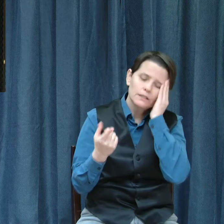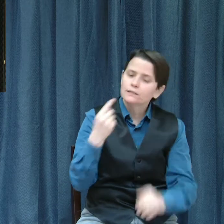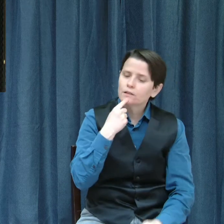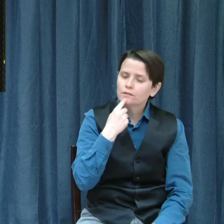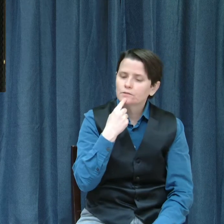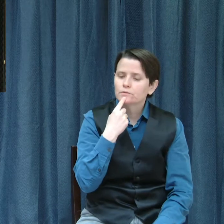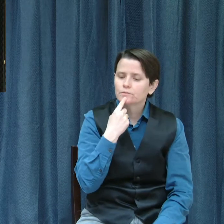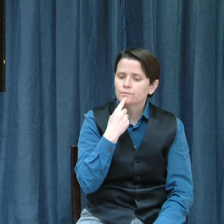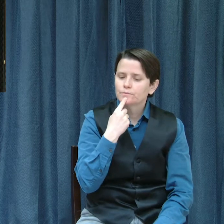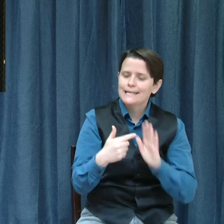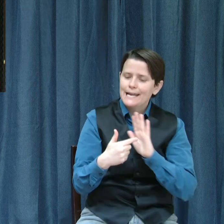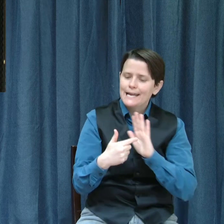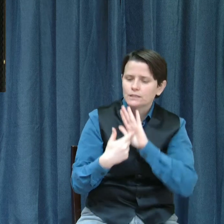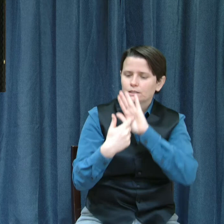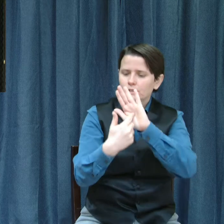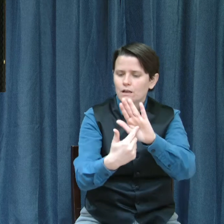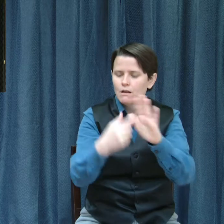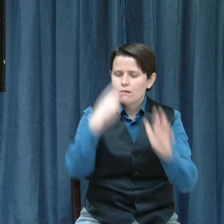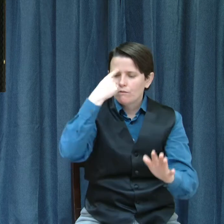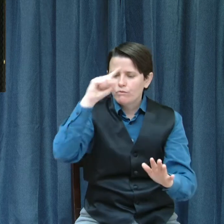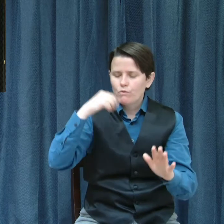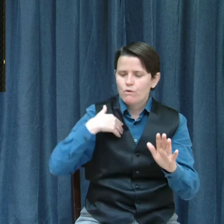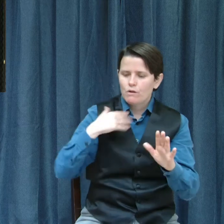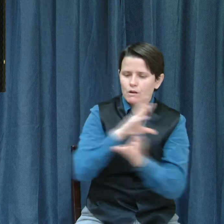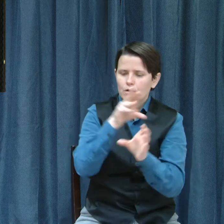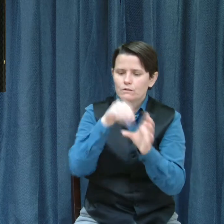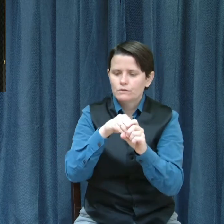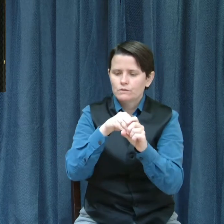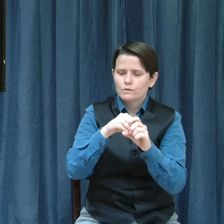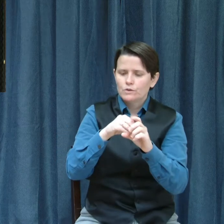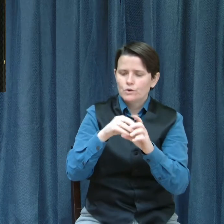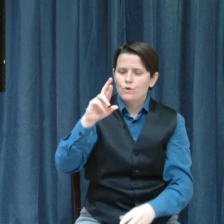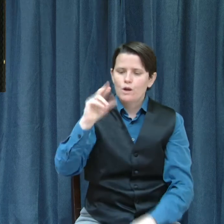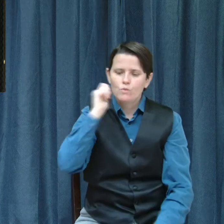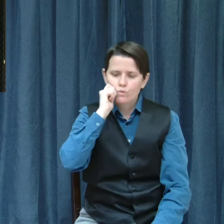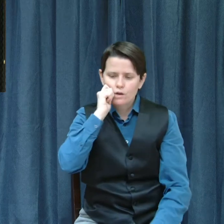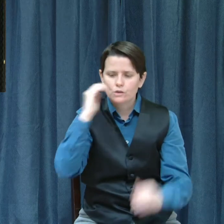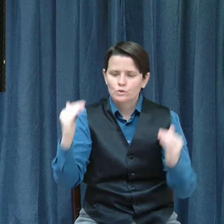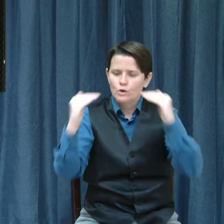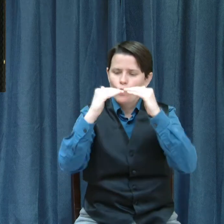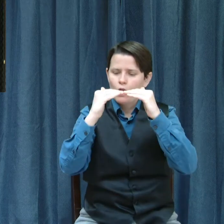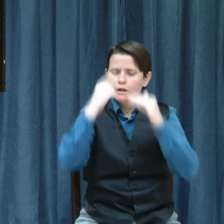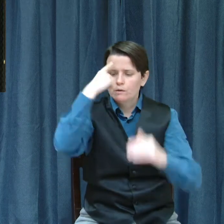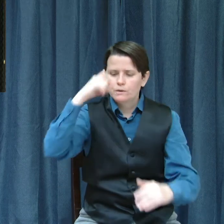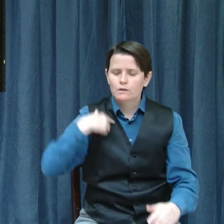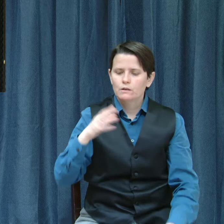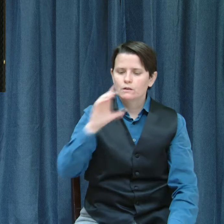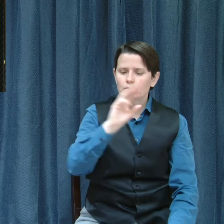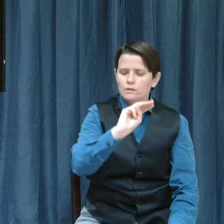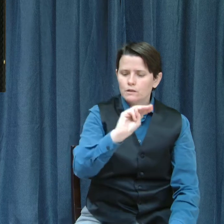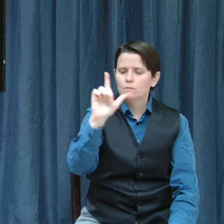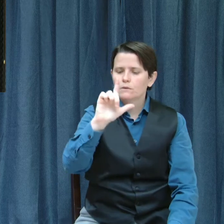take a stand for inclusivity for racial equality. He says, Dr. Martin Luther King Jr. spoke about oneness when he called it